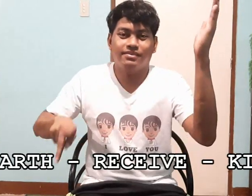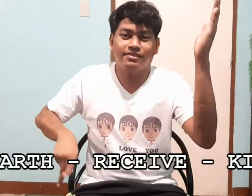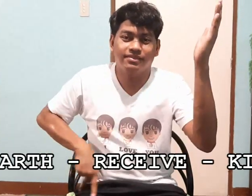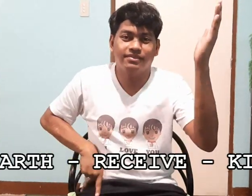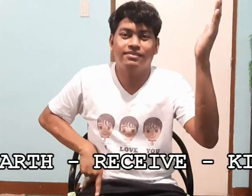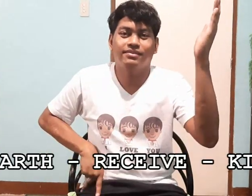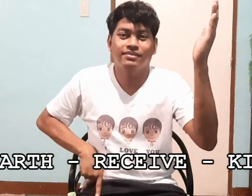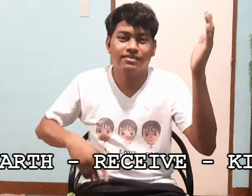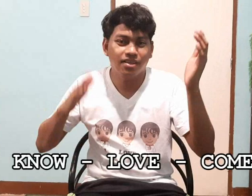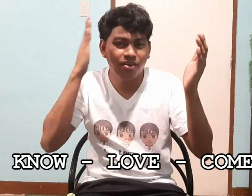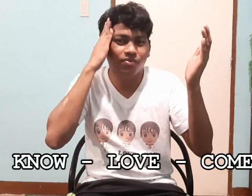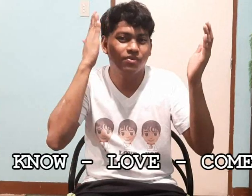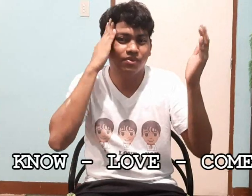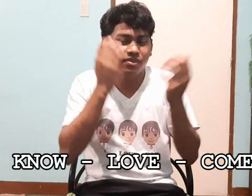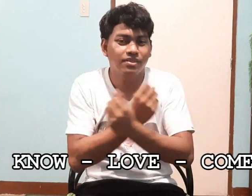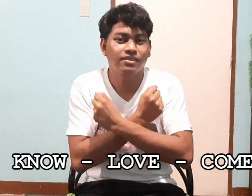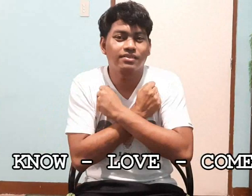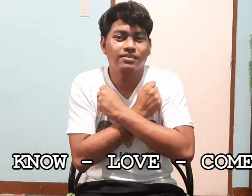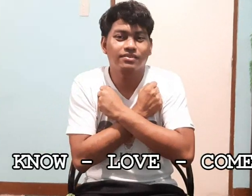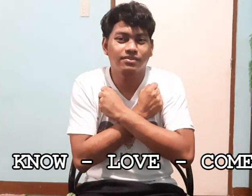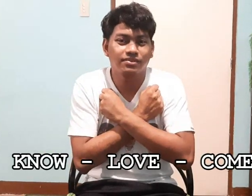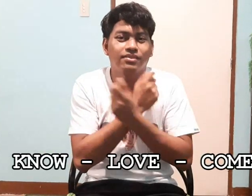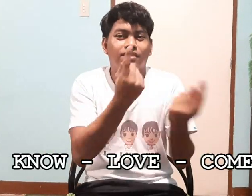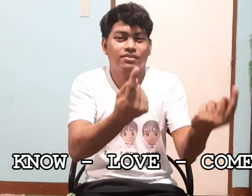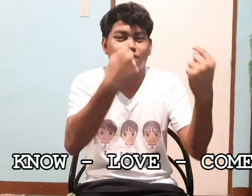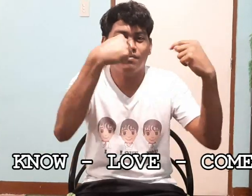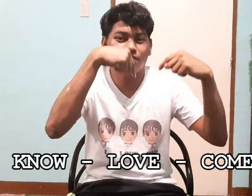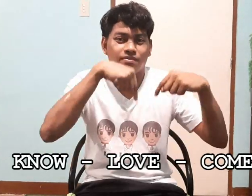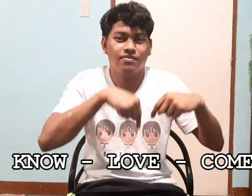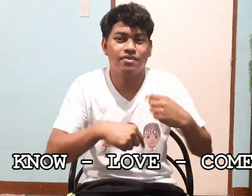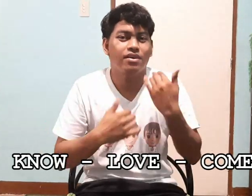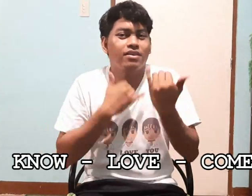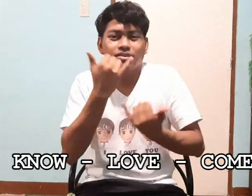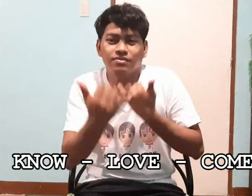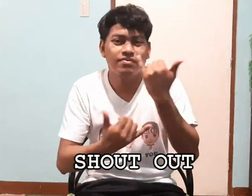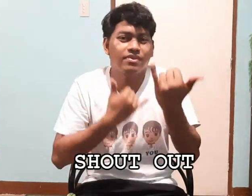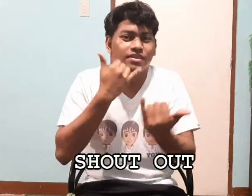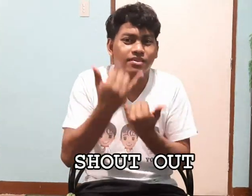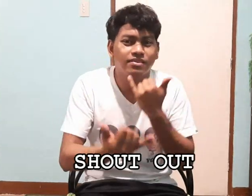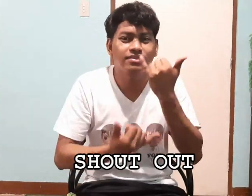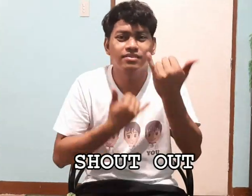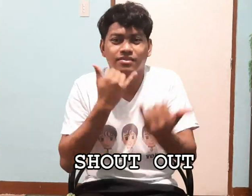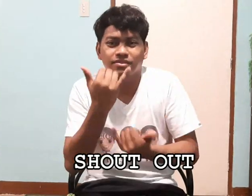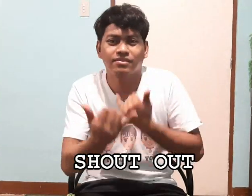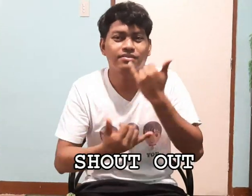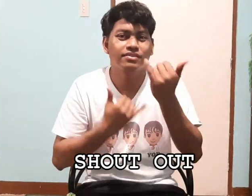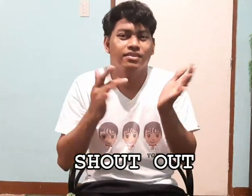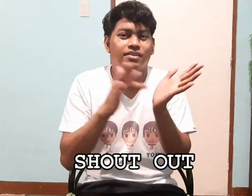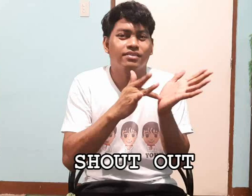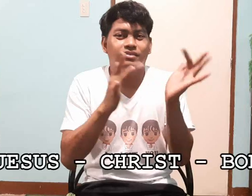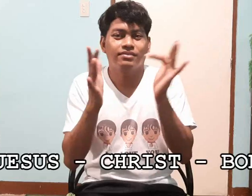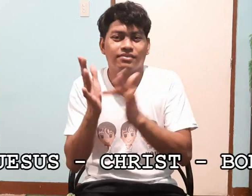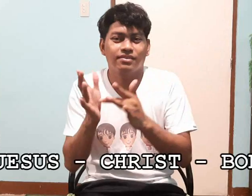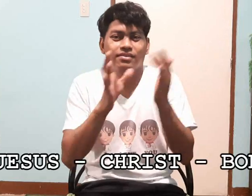I know that love has come Sing it out Jesus